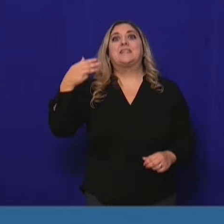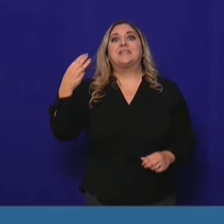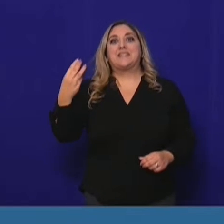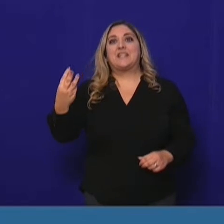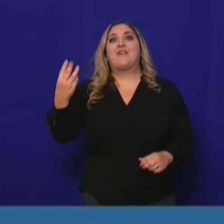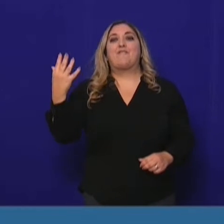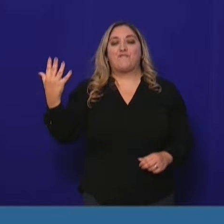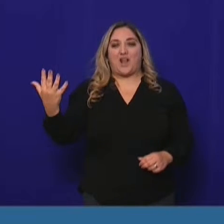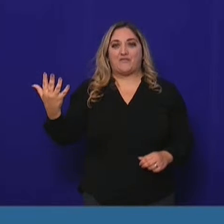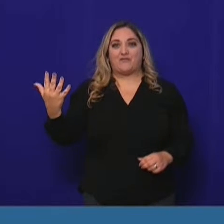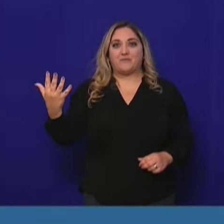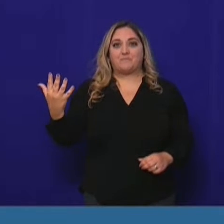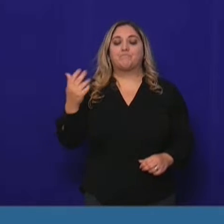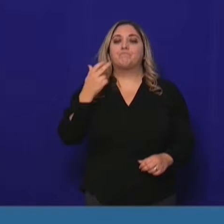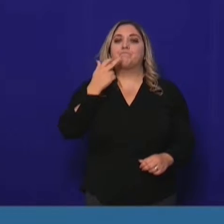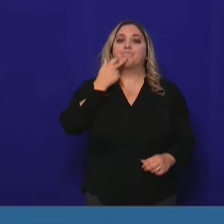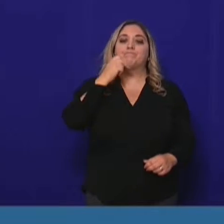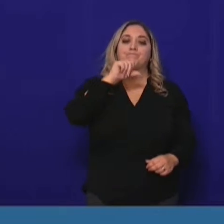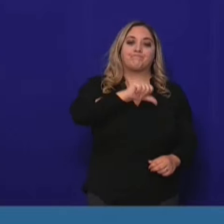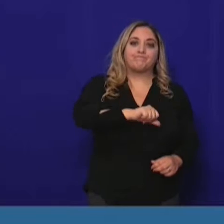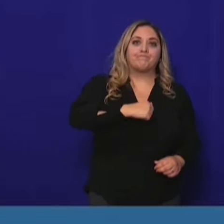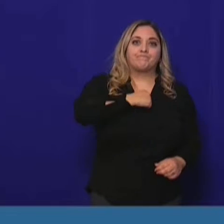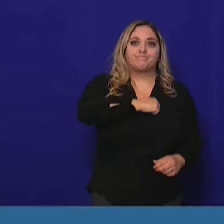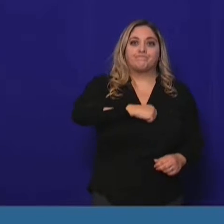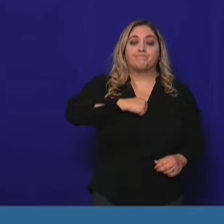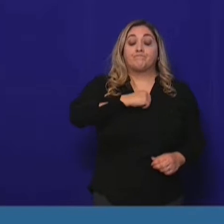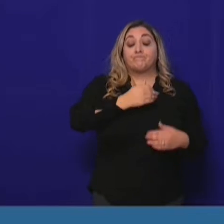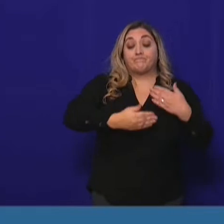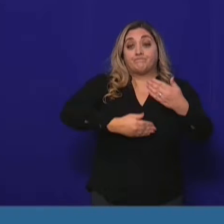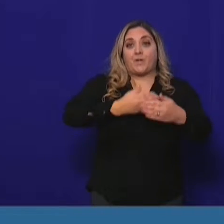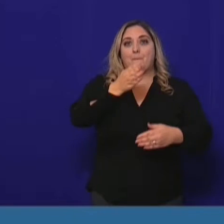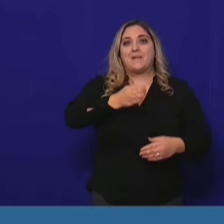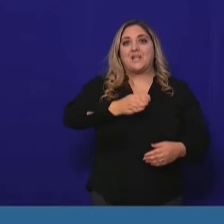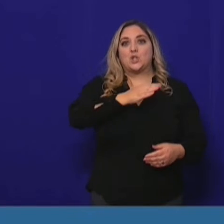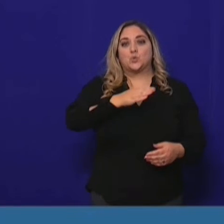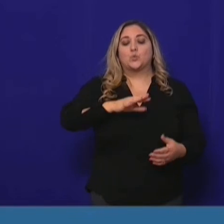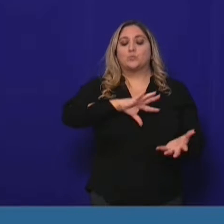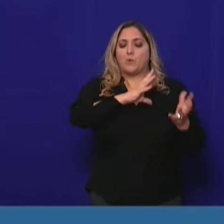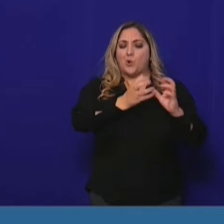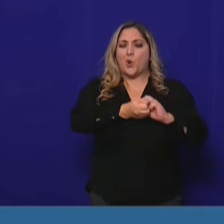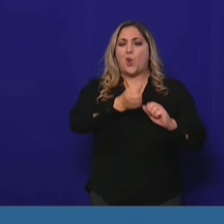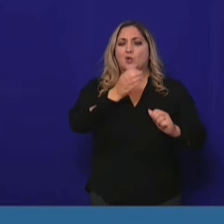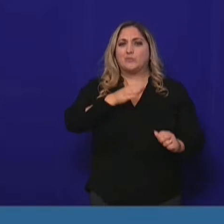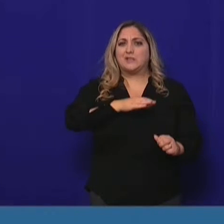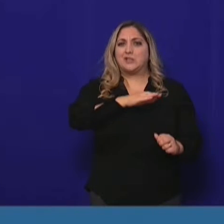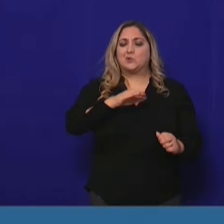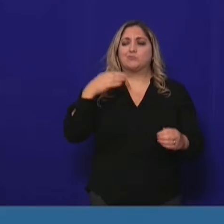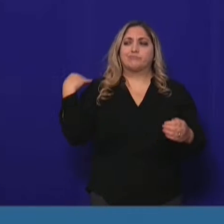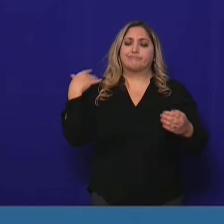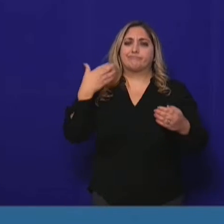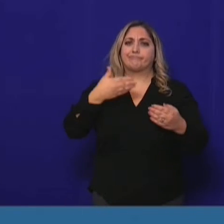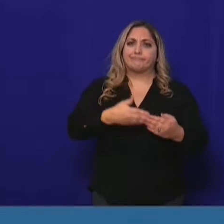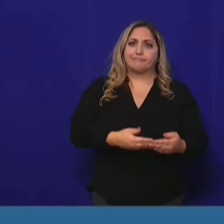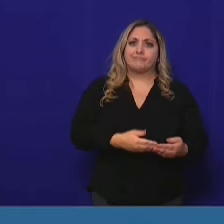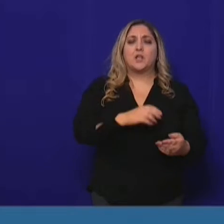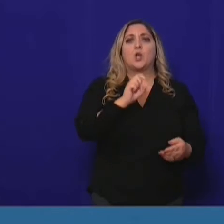8,935. Sfortunatament ukoll kellna iktar imwiet u t-total ta' imwiet sa' issa huwa ta'